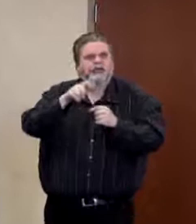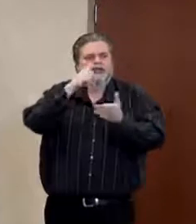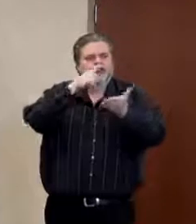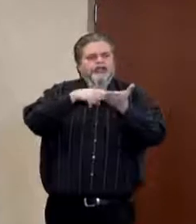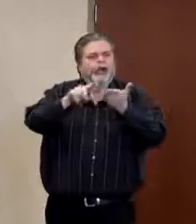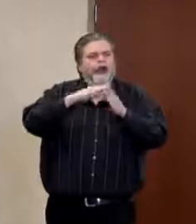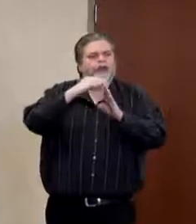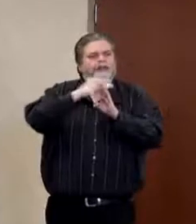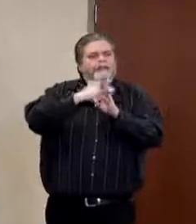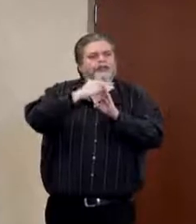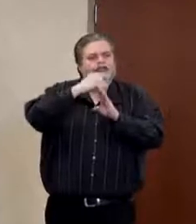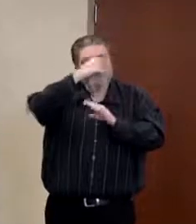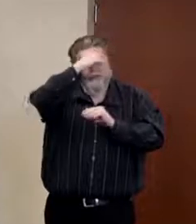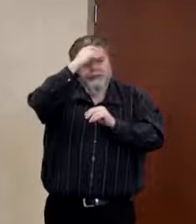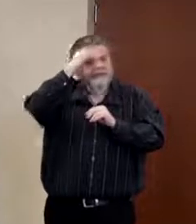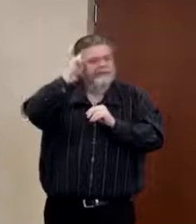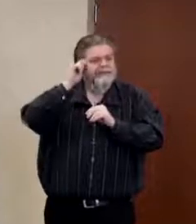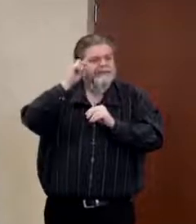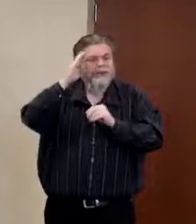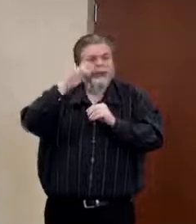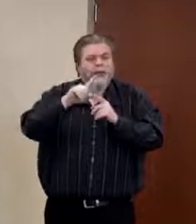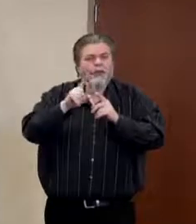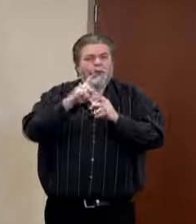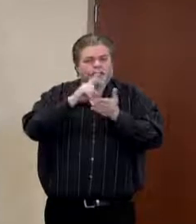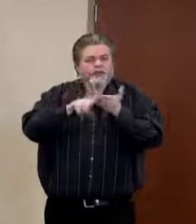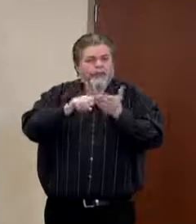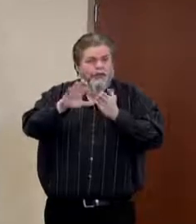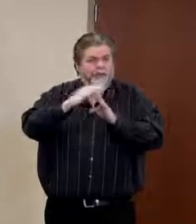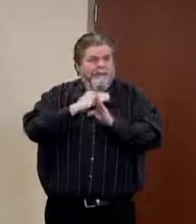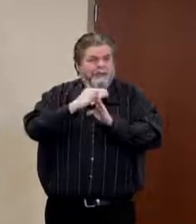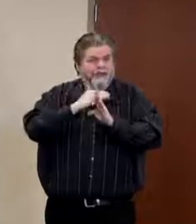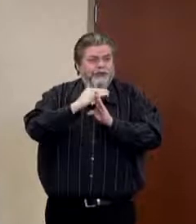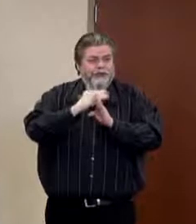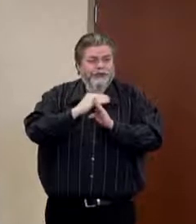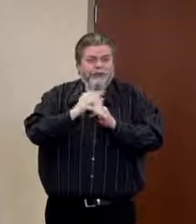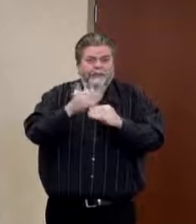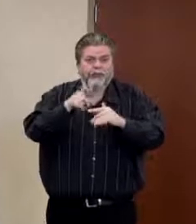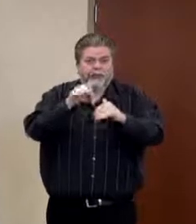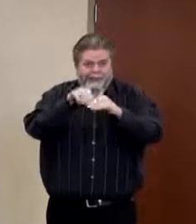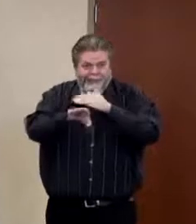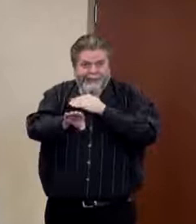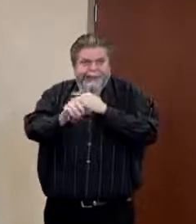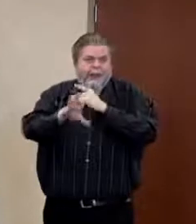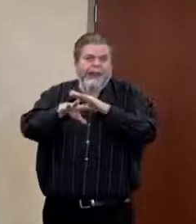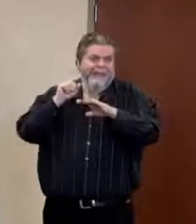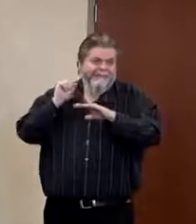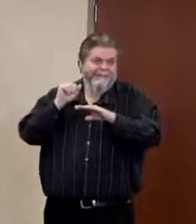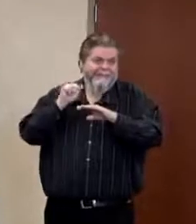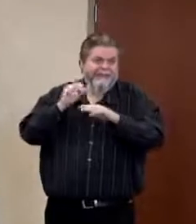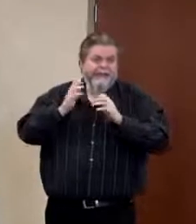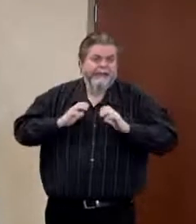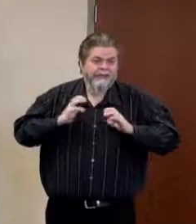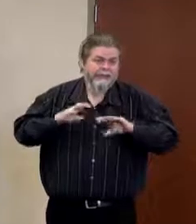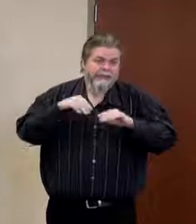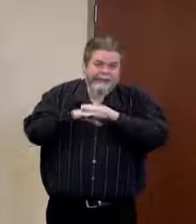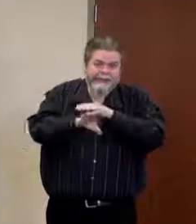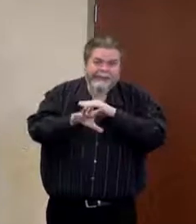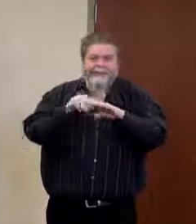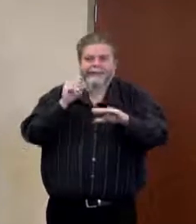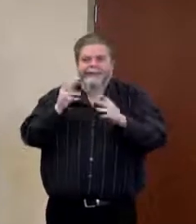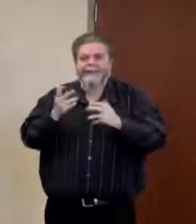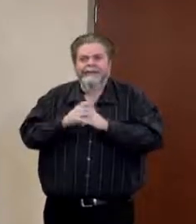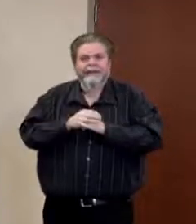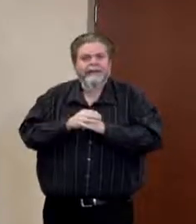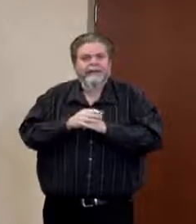all employees when they come to a business, when they leave a business, when visitors come and leave a business.